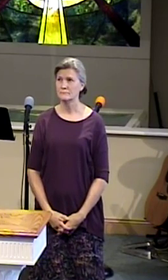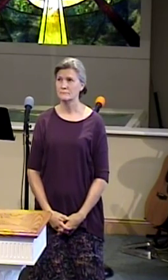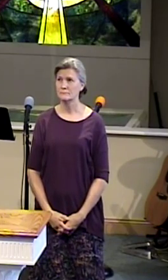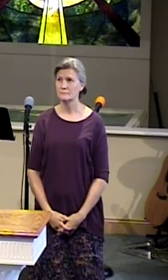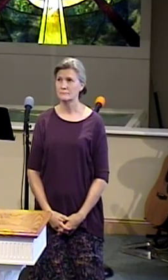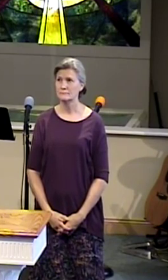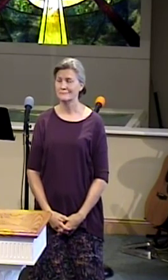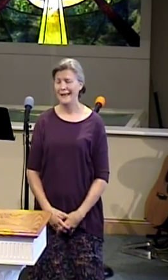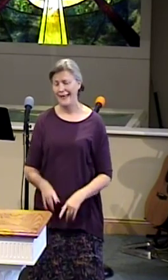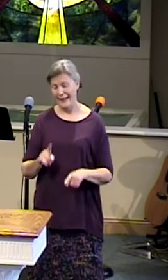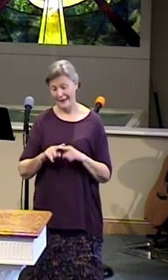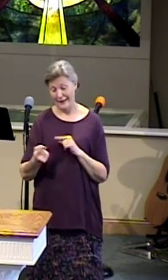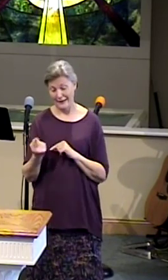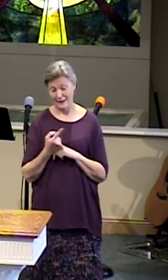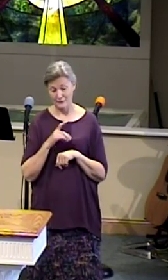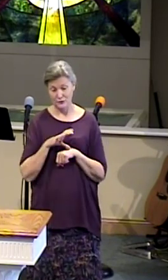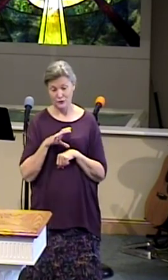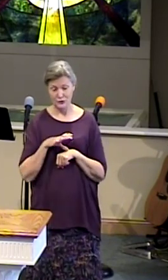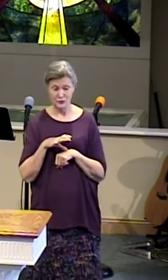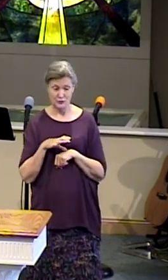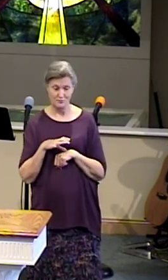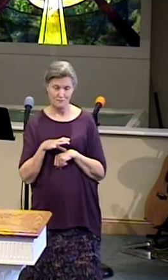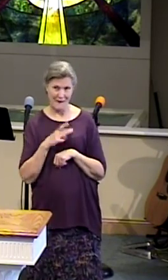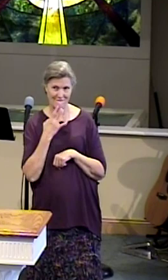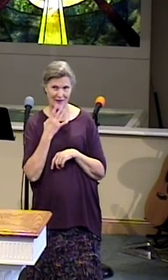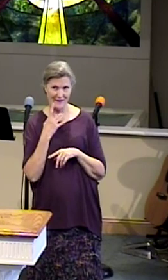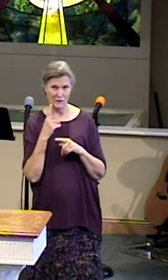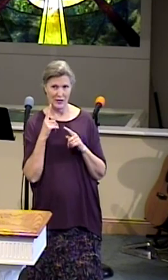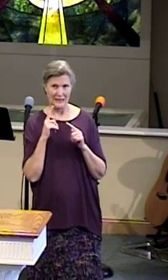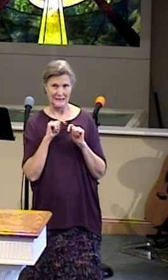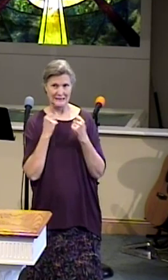Couldn't come to church Sunday morning because my favorite team was playing.